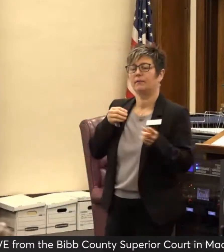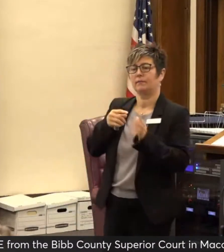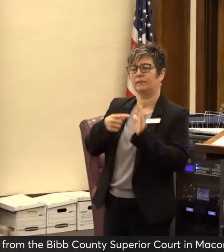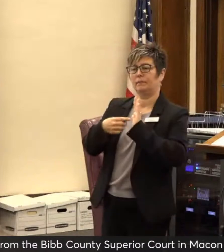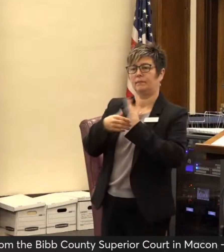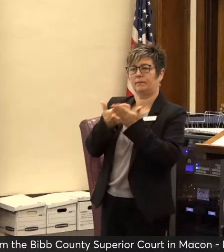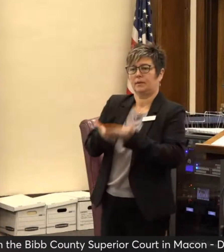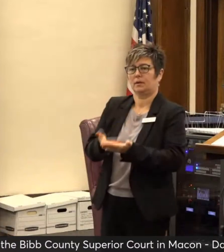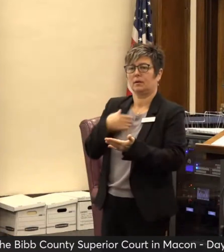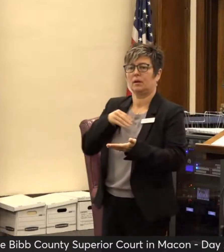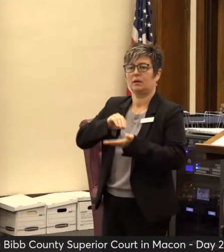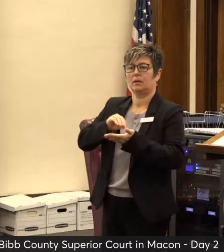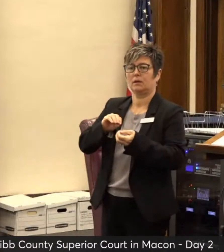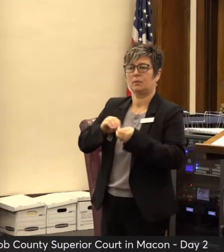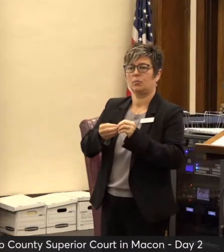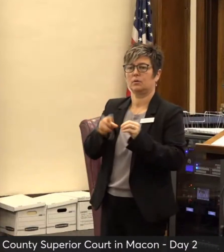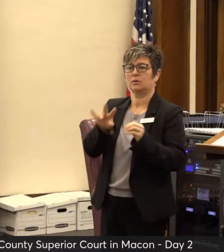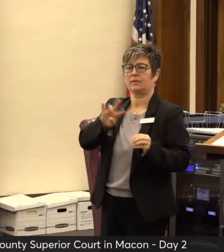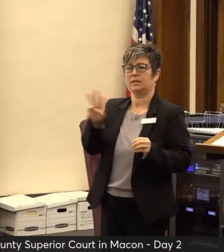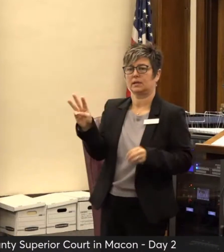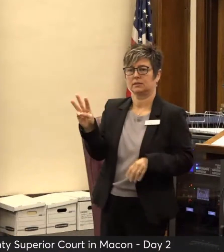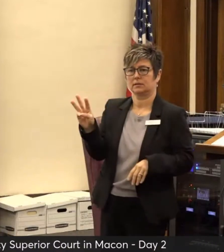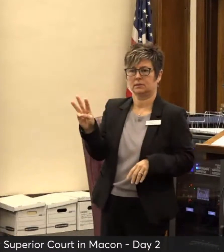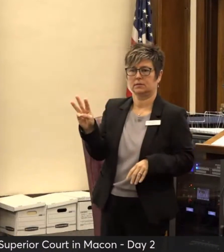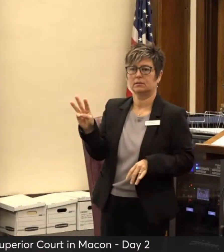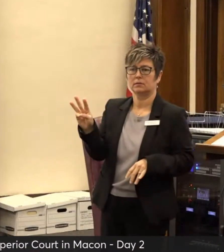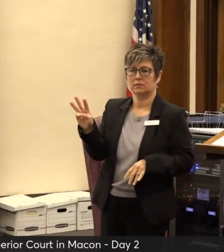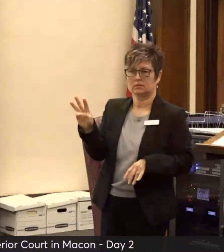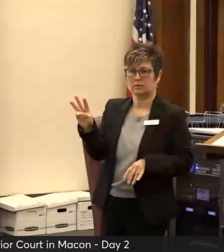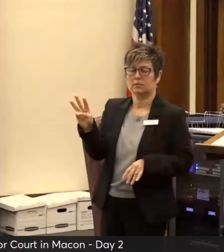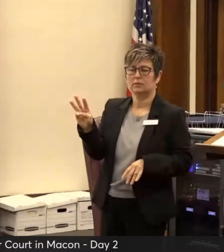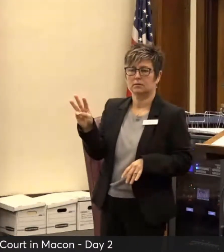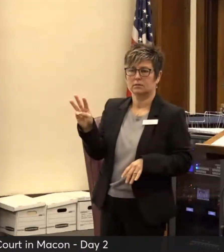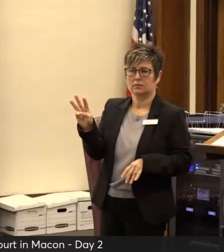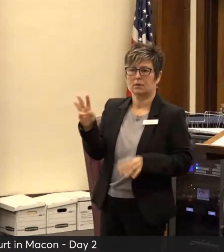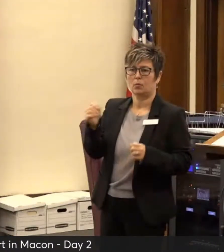Honor, I'm going to show opposing counsel.